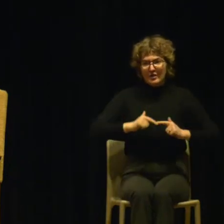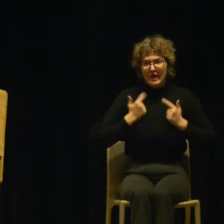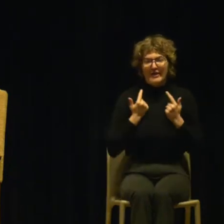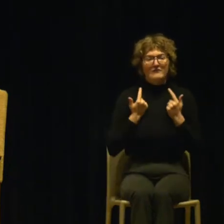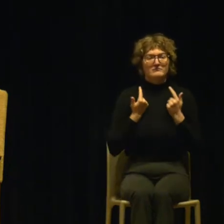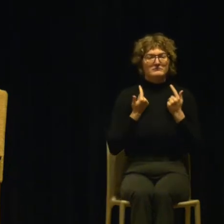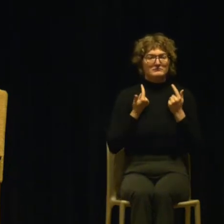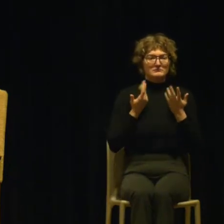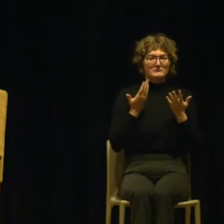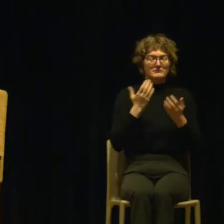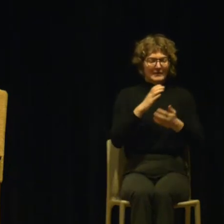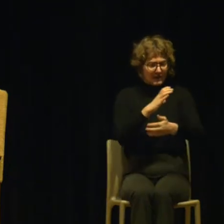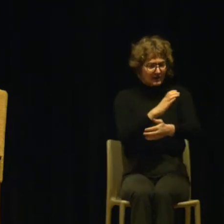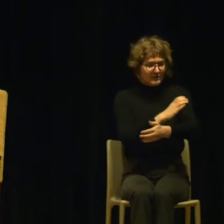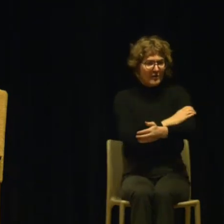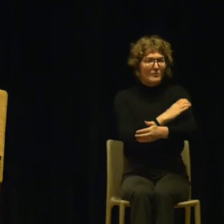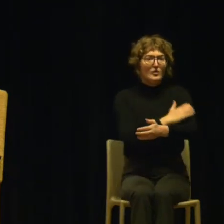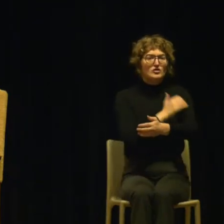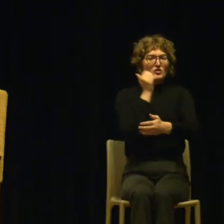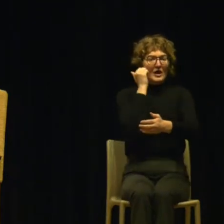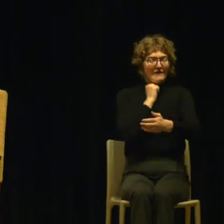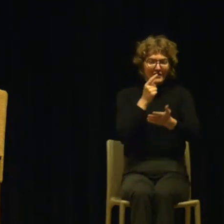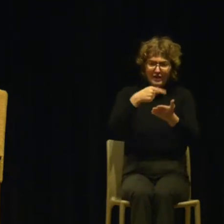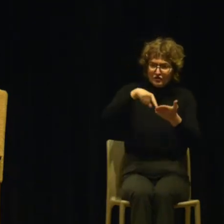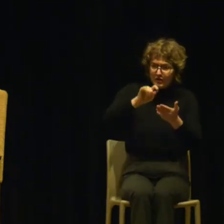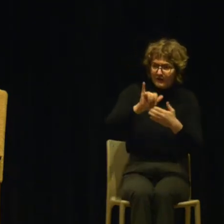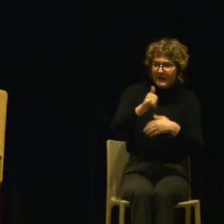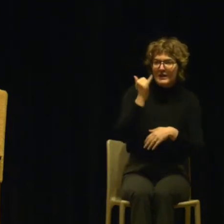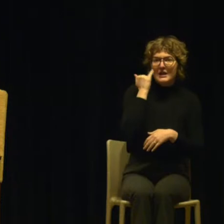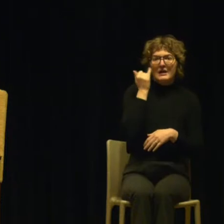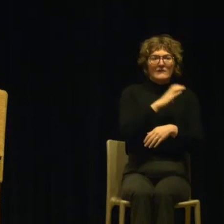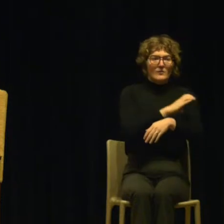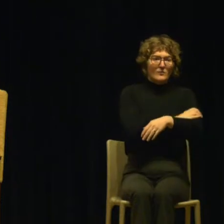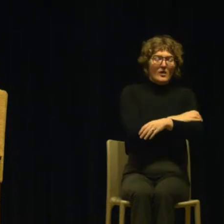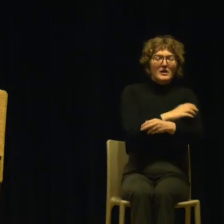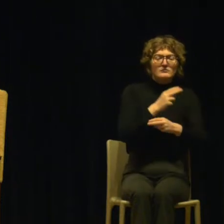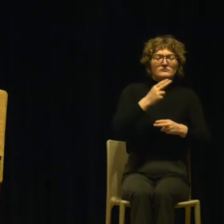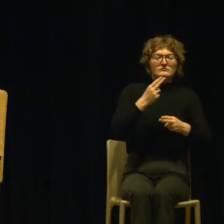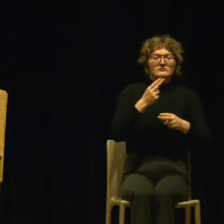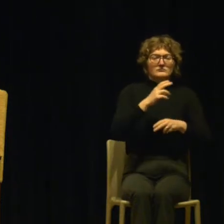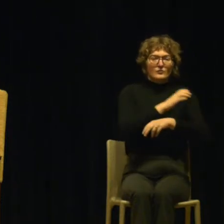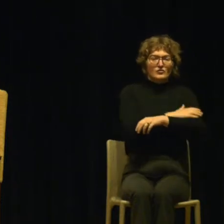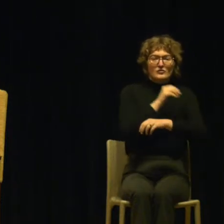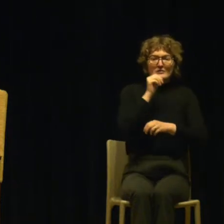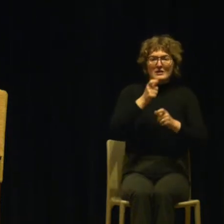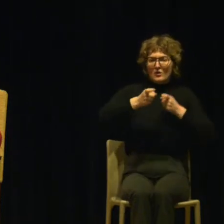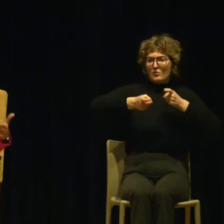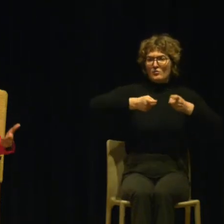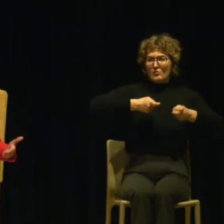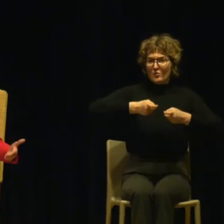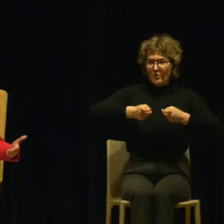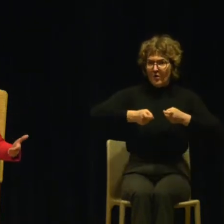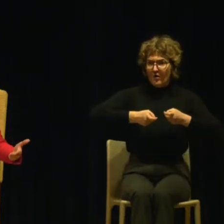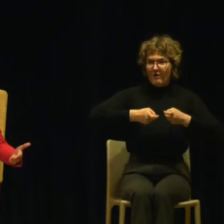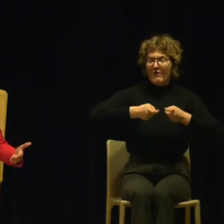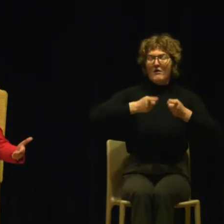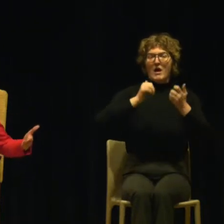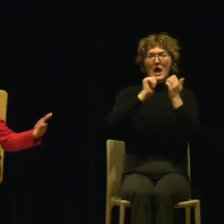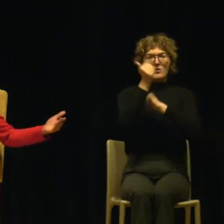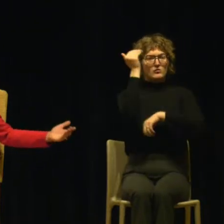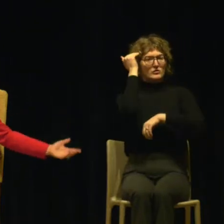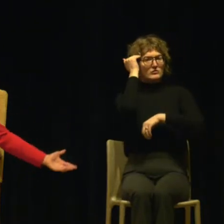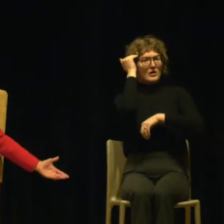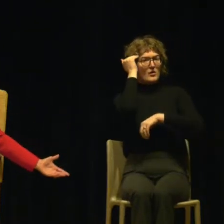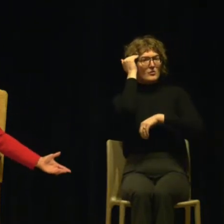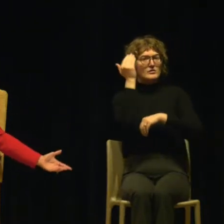pressure when you're home, because even if you're feeling fine, if your blood pressure isn't controlled, how will you know? You